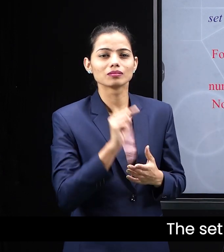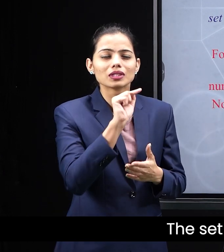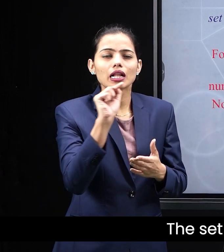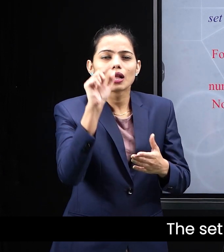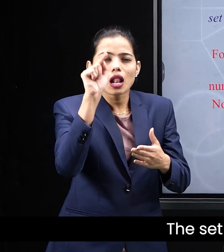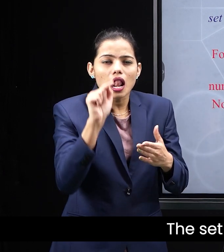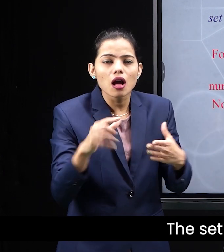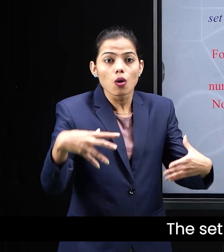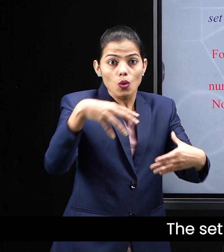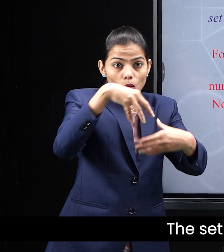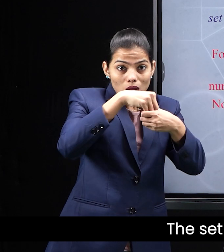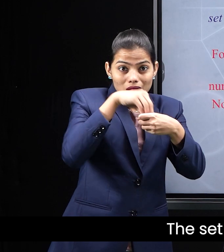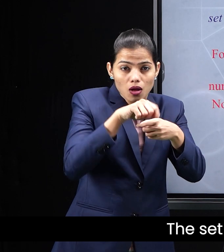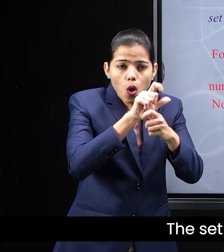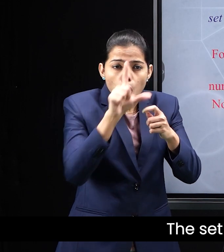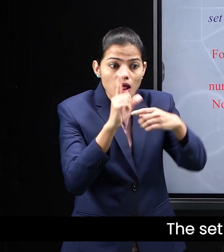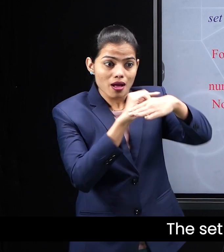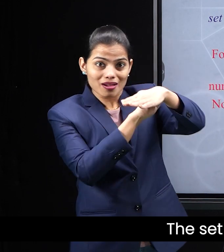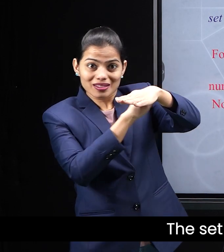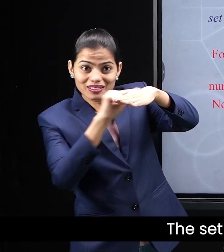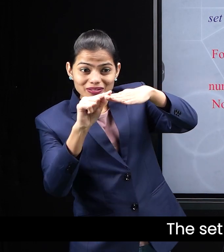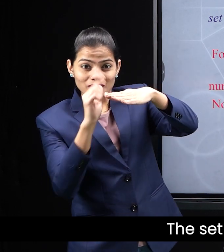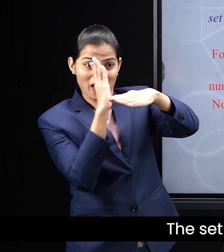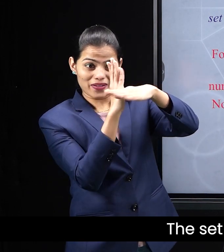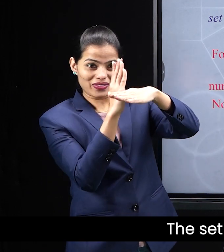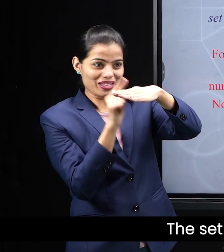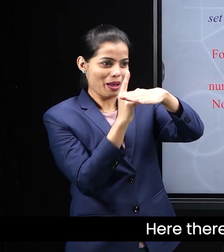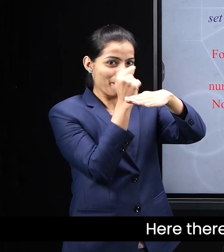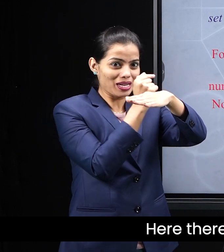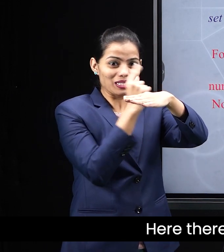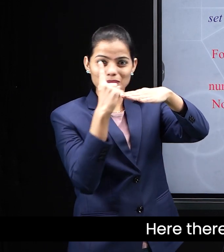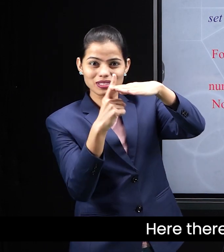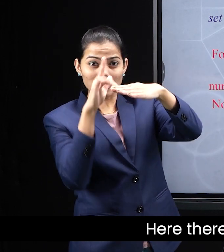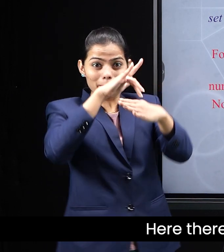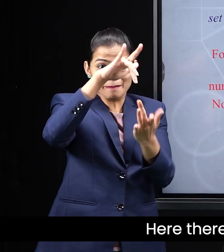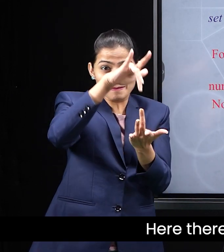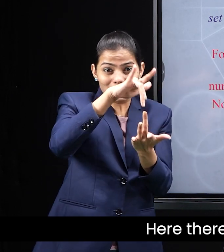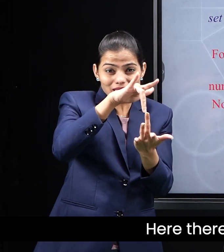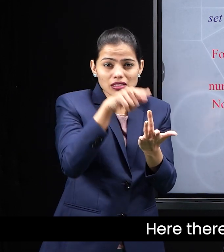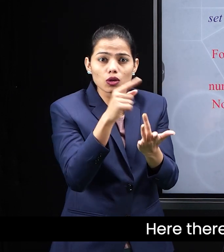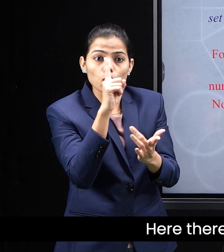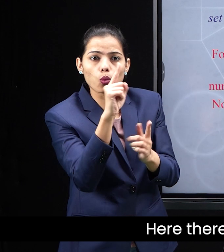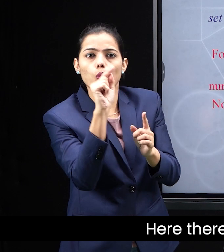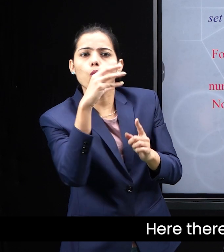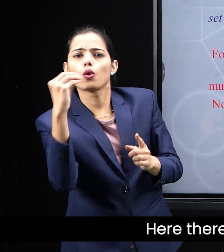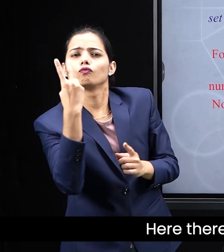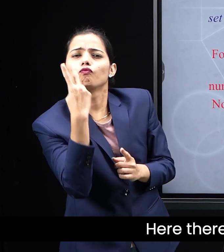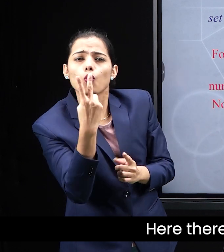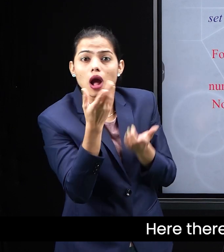The set of all integers between 1 and 2. Here there are no integers between 1 and 2,